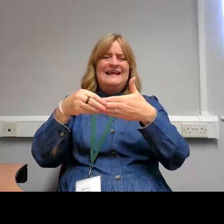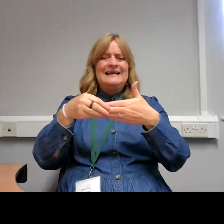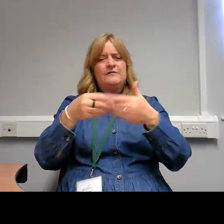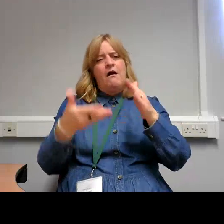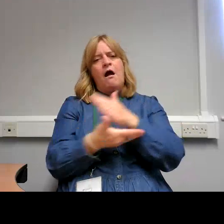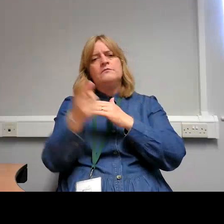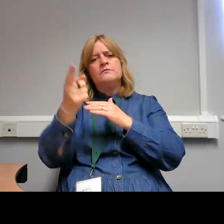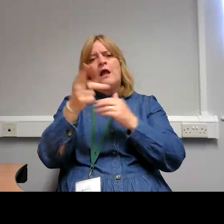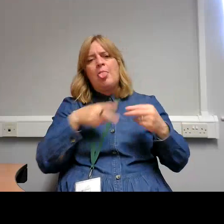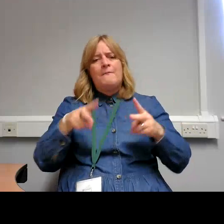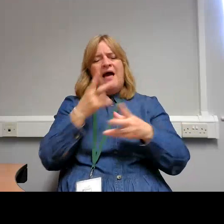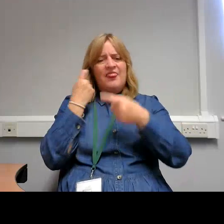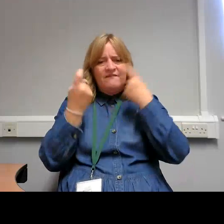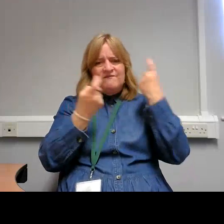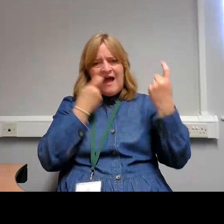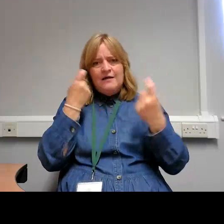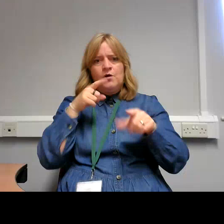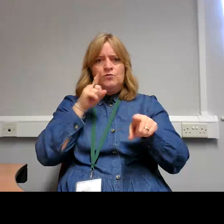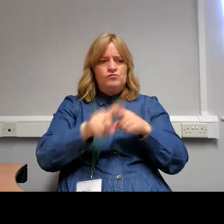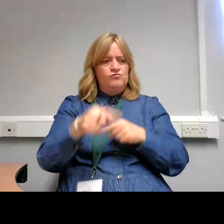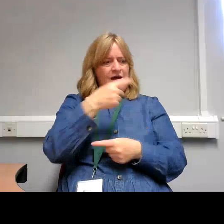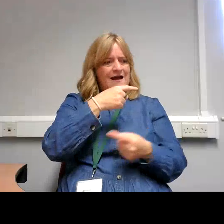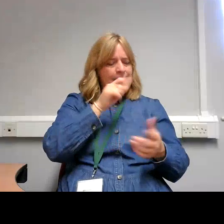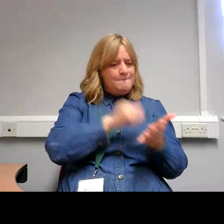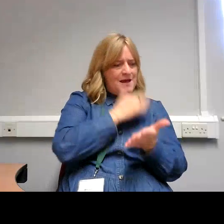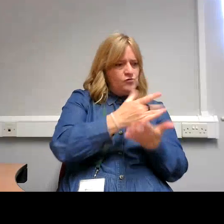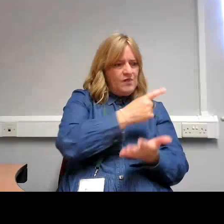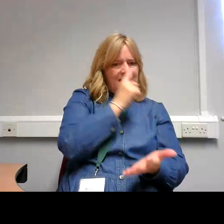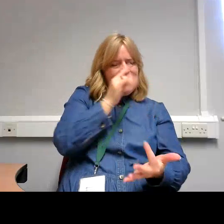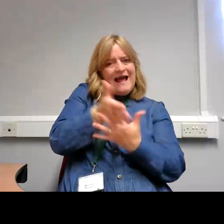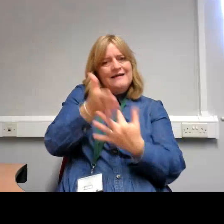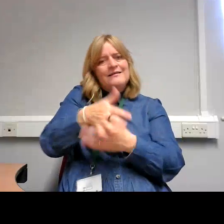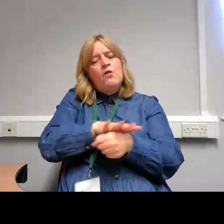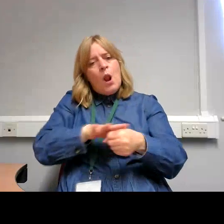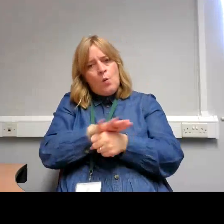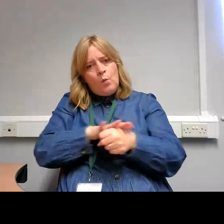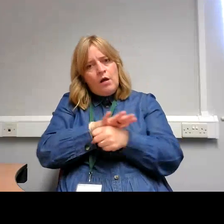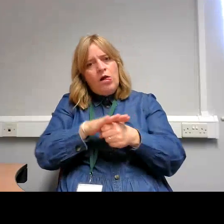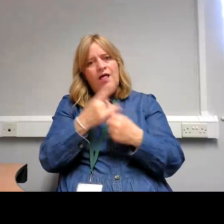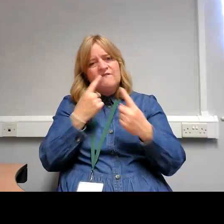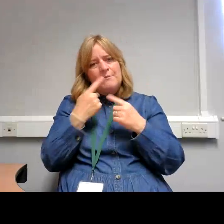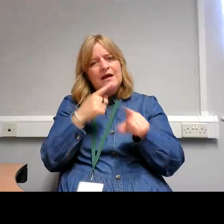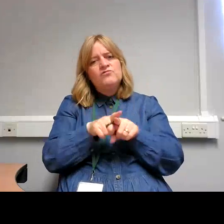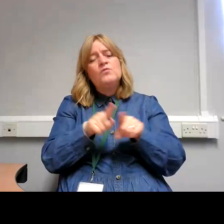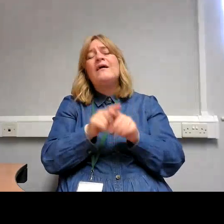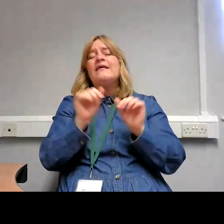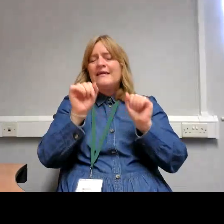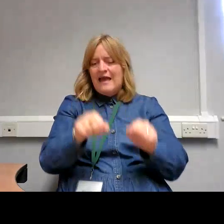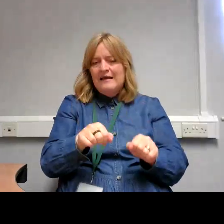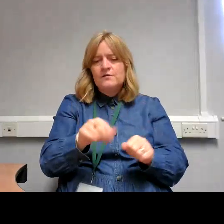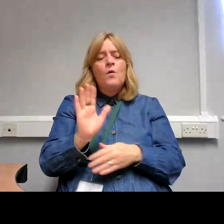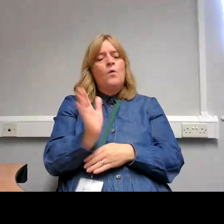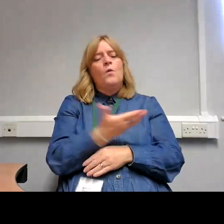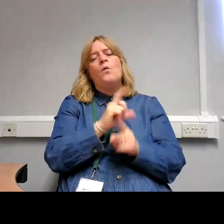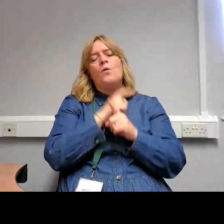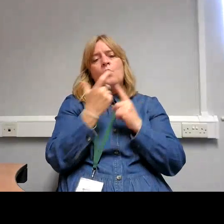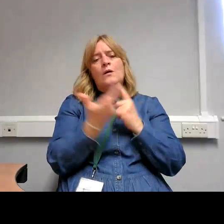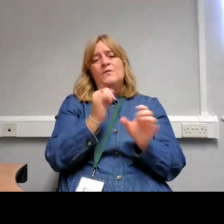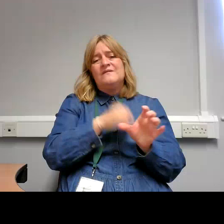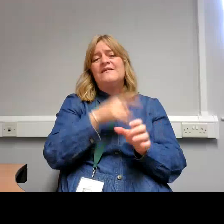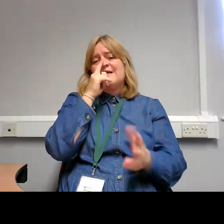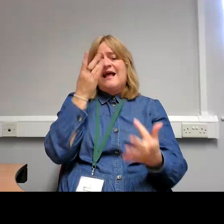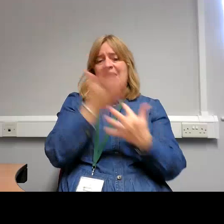access to the more local one as well, so they've got as much information as possible. But yes, all community pharmacists can access